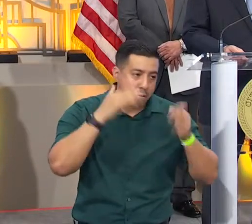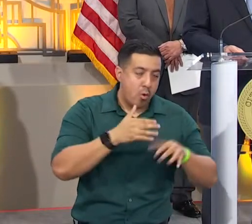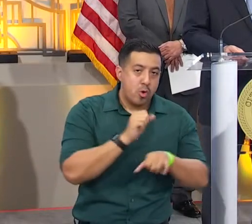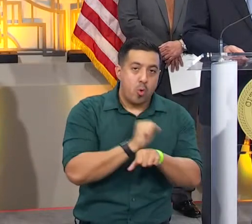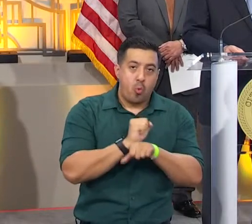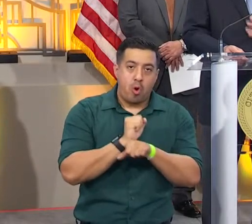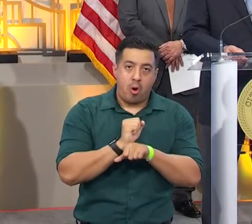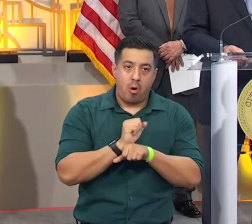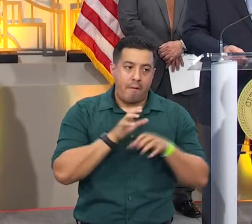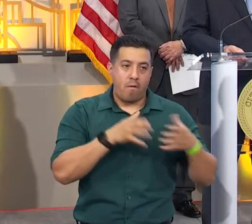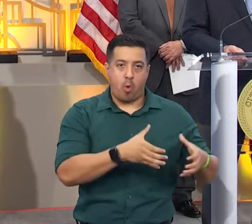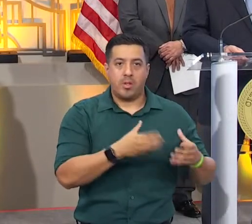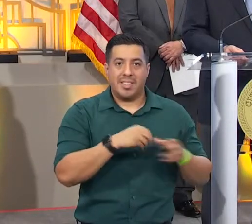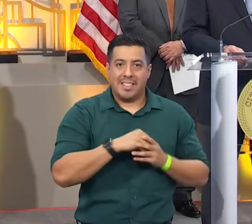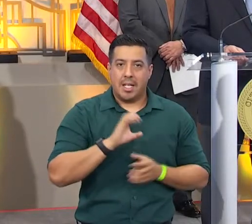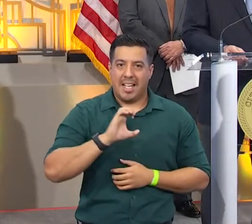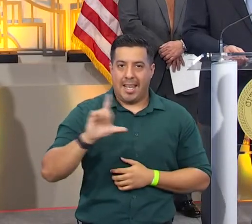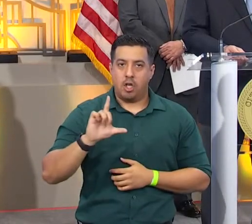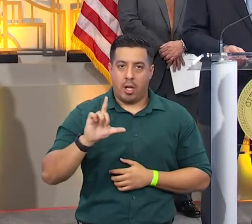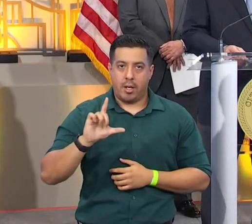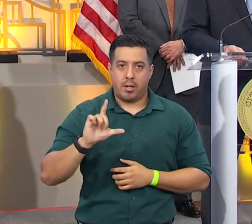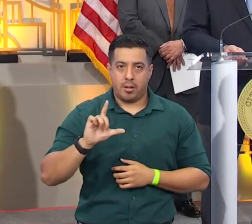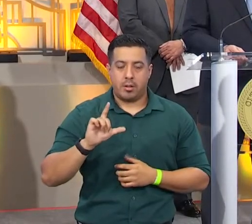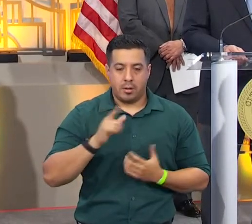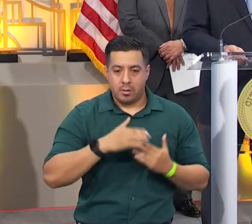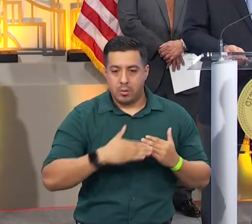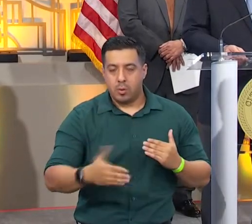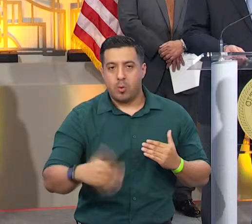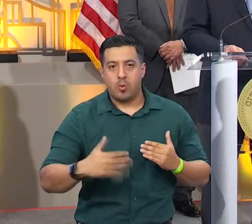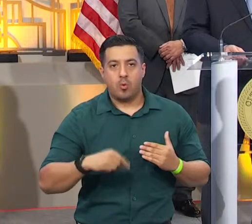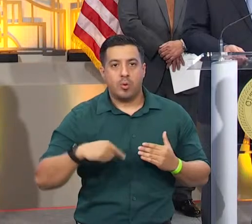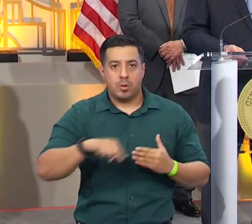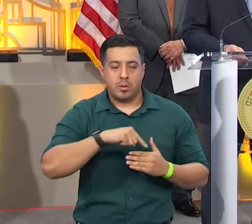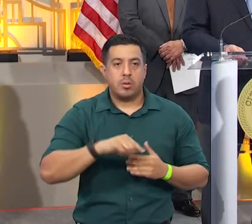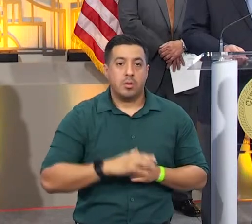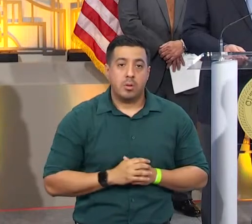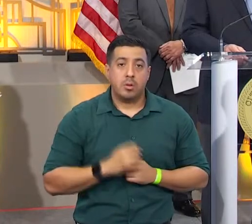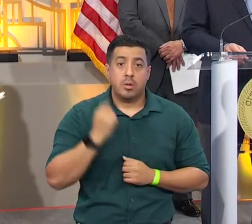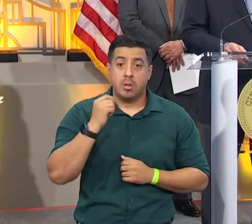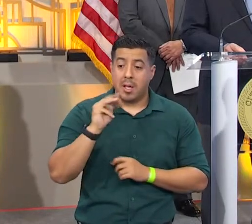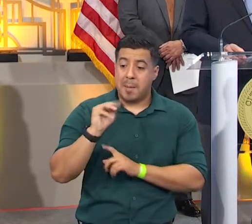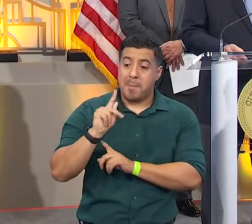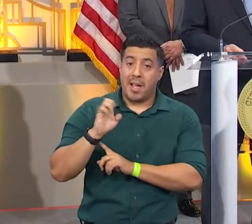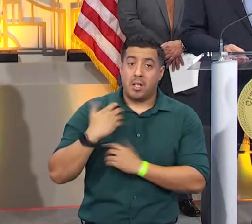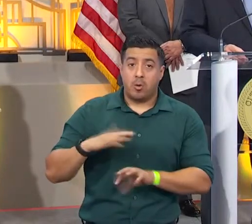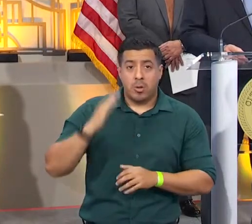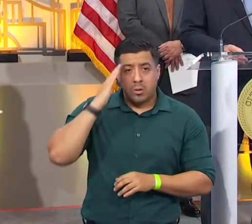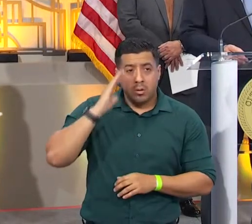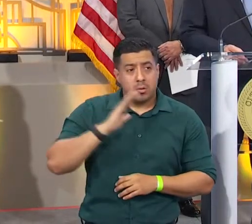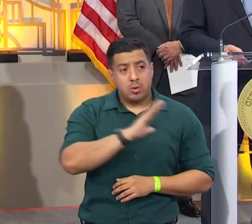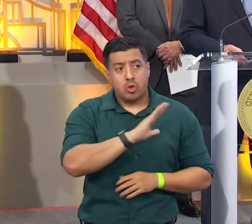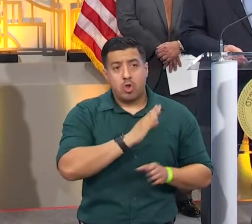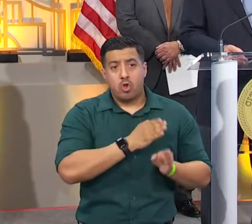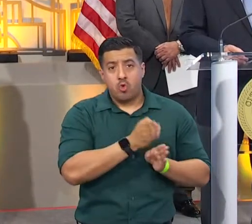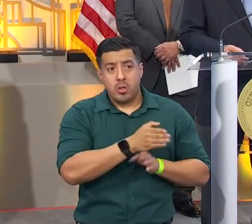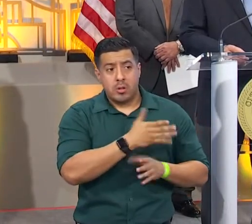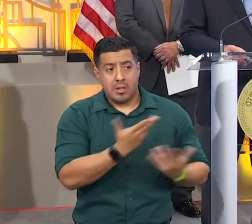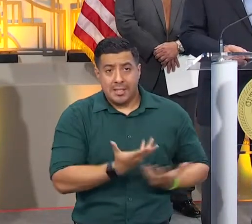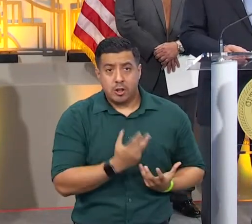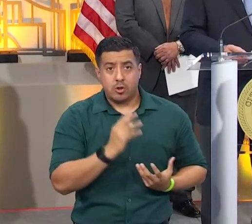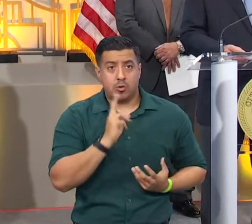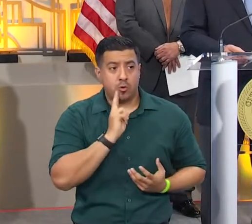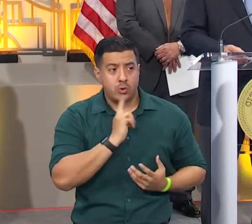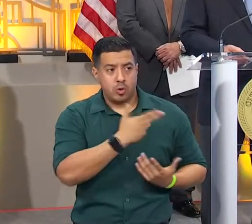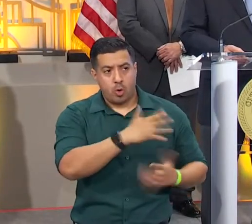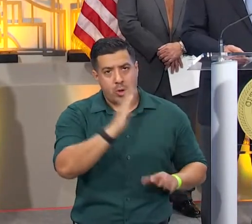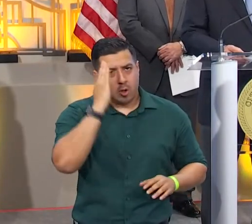we have in the Clear Lake area and beyond. Mike, I know you spent most of your career here in Houston, and you know firsthand